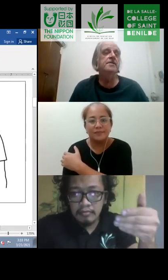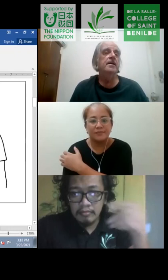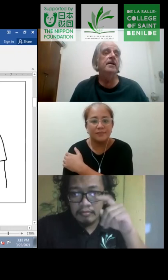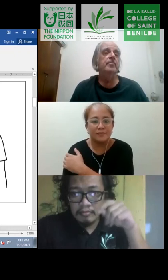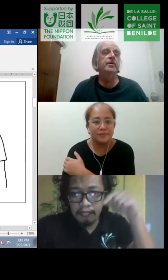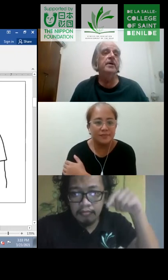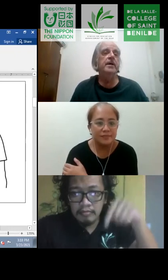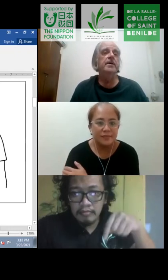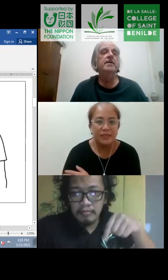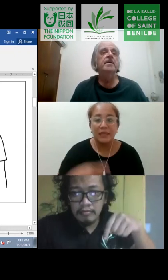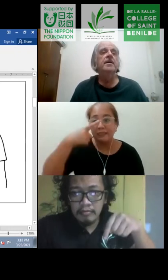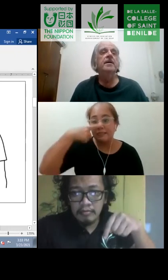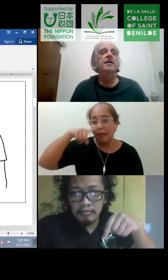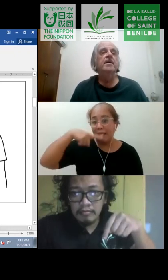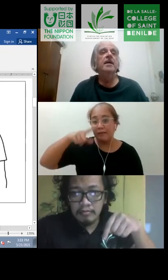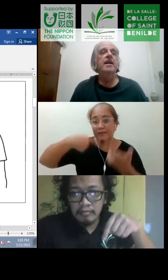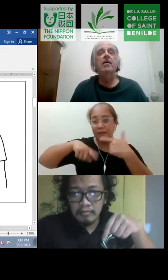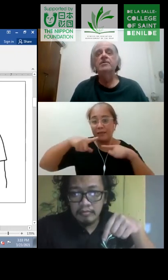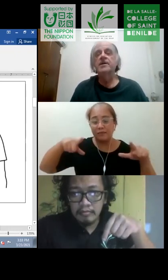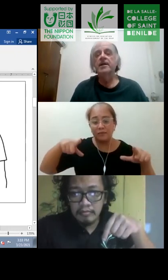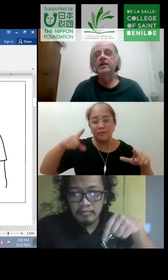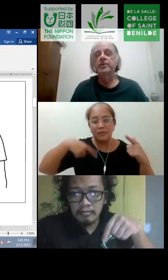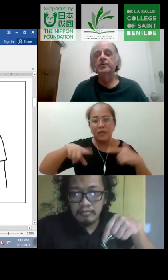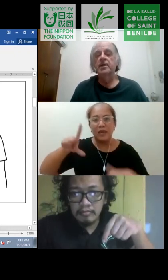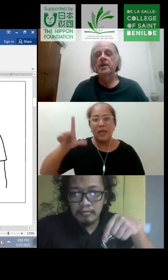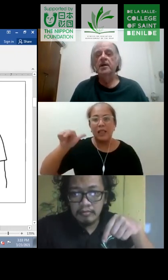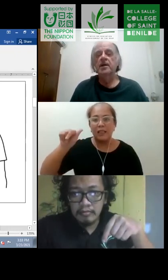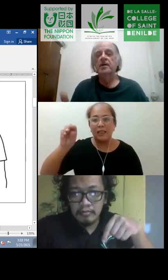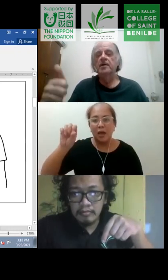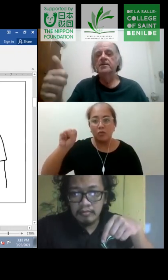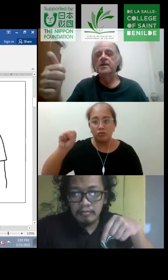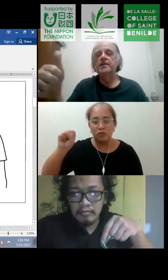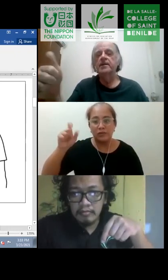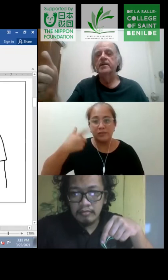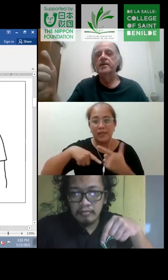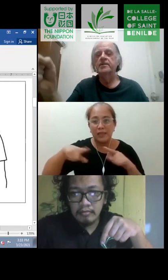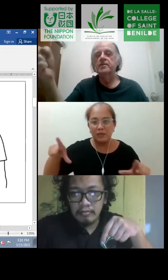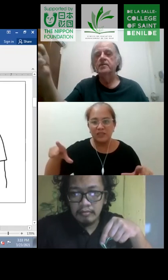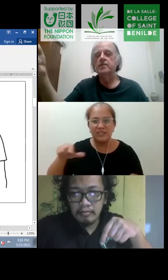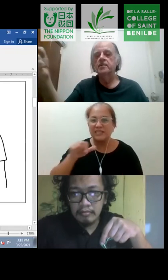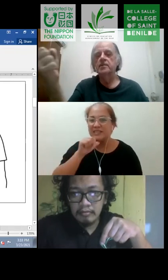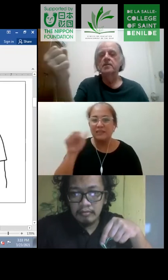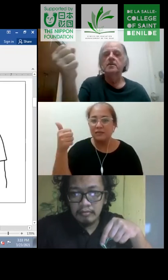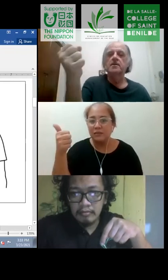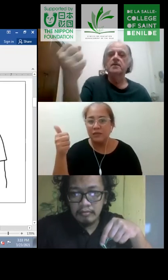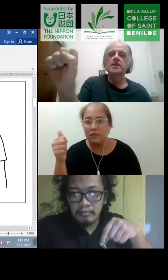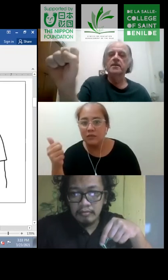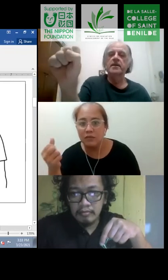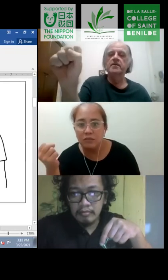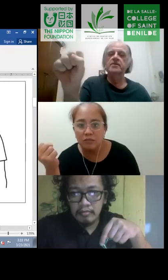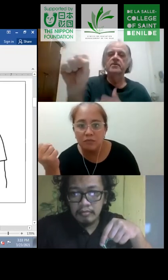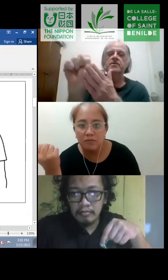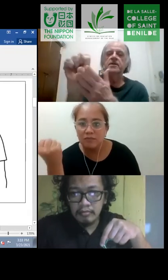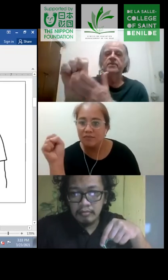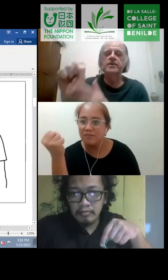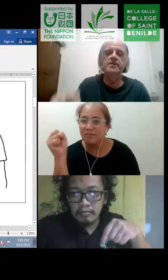Thai sign language and Lao sign language, it's not 10, it's